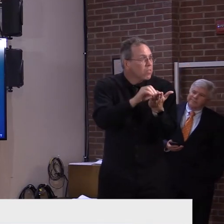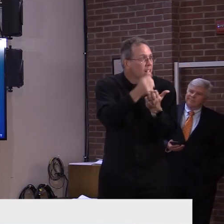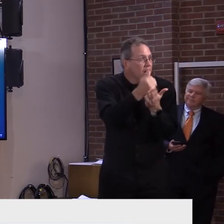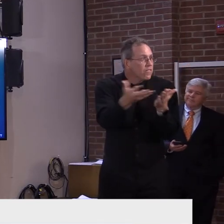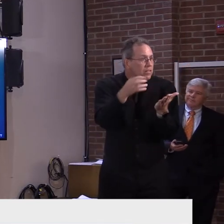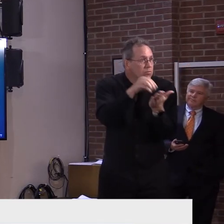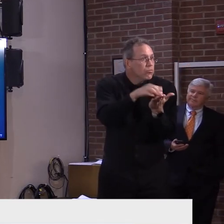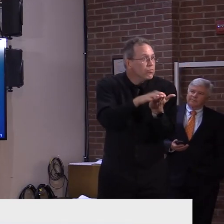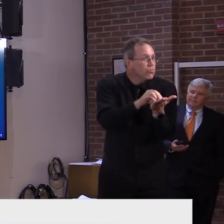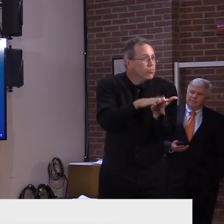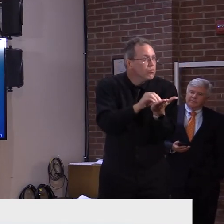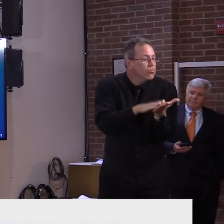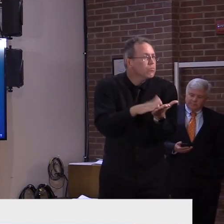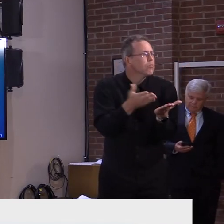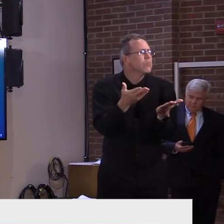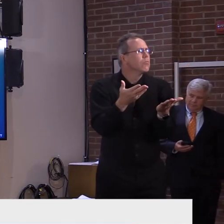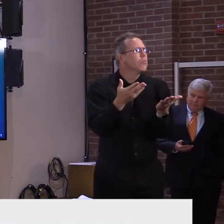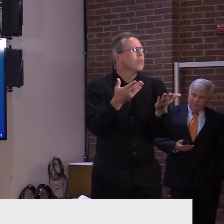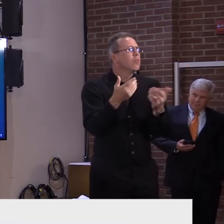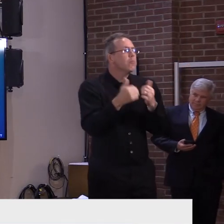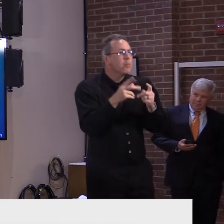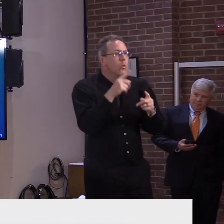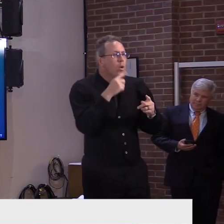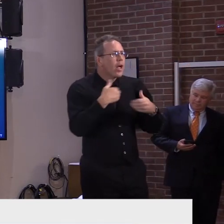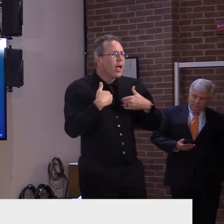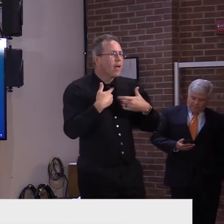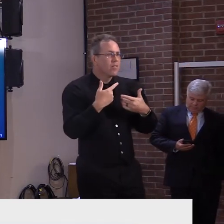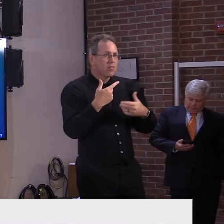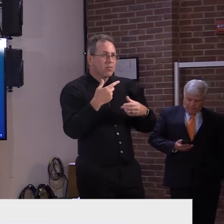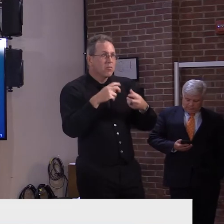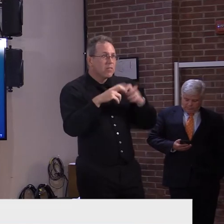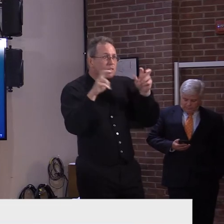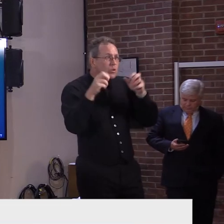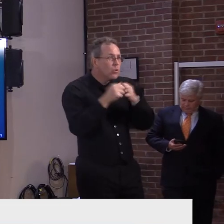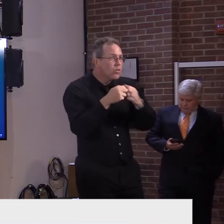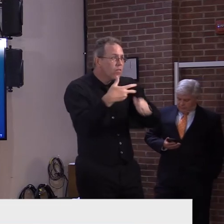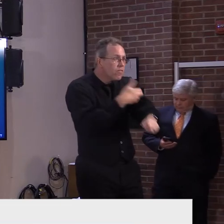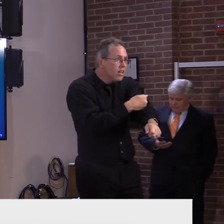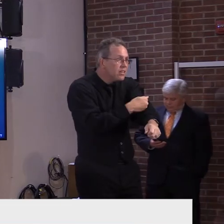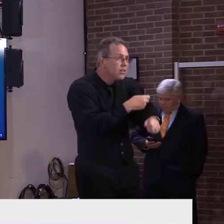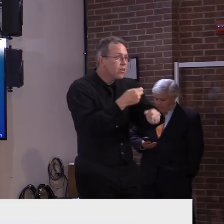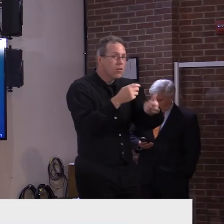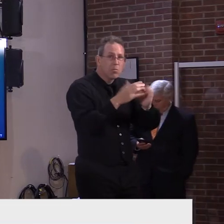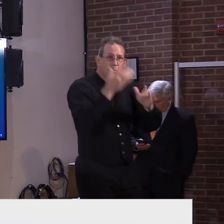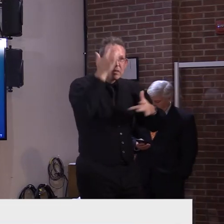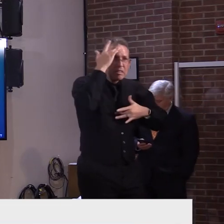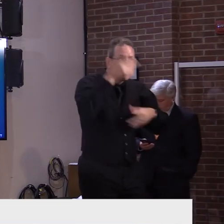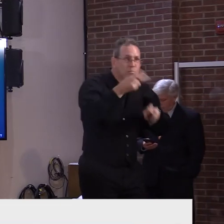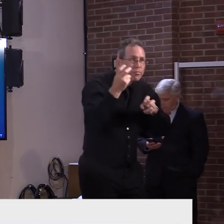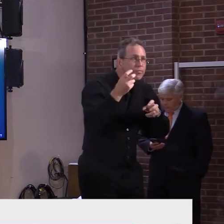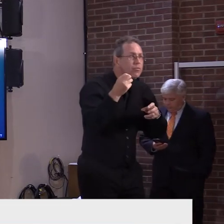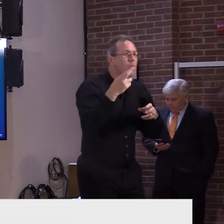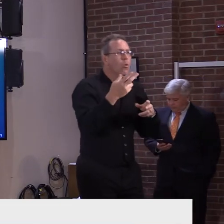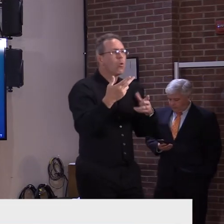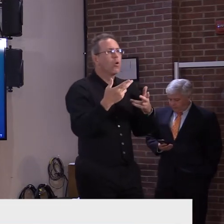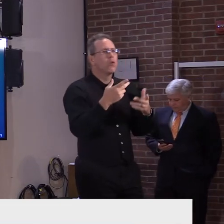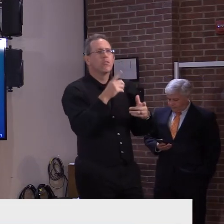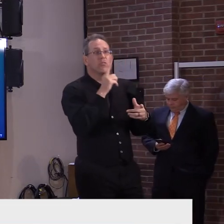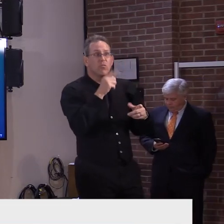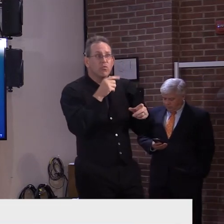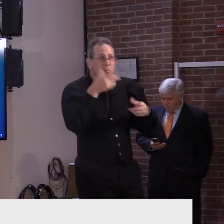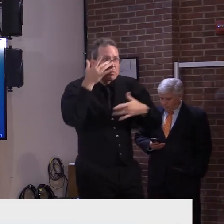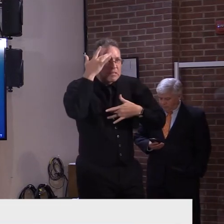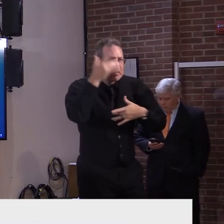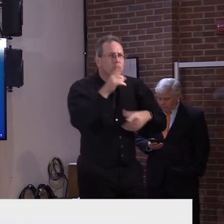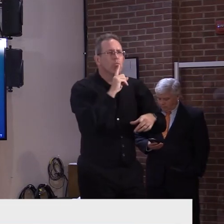to stimulate workplace vaccination mandates? It seems to me that there's some very important data that just may not be